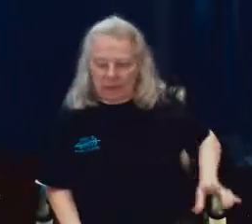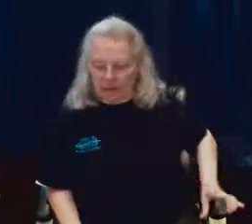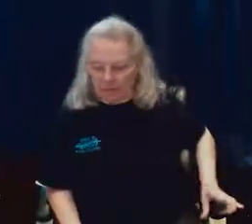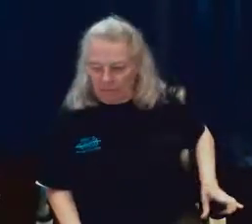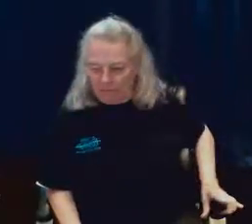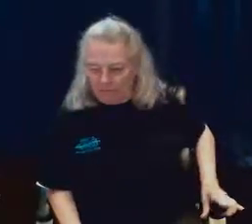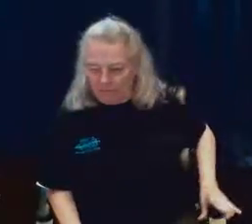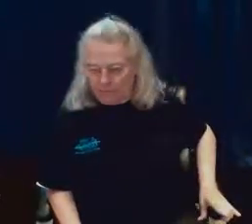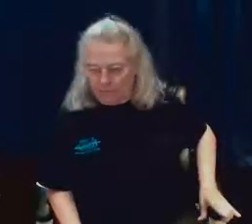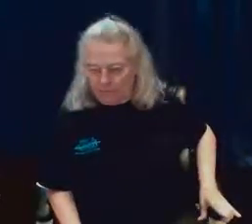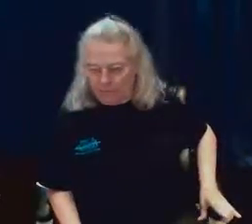down.